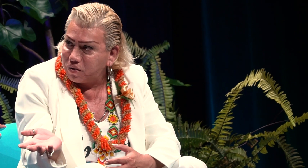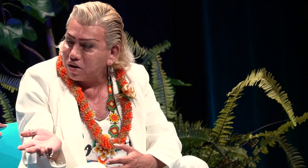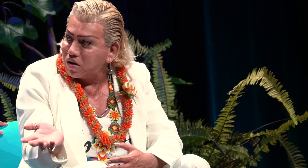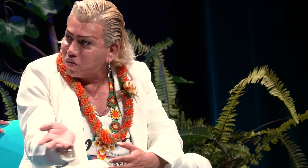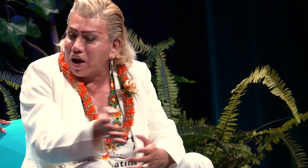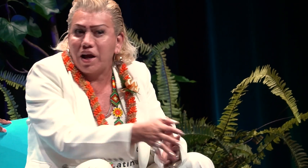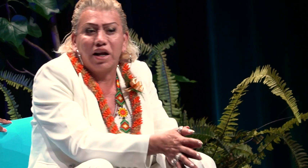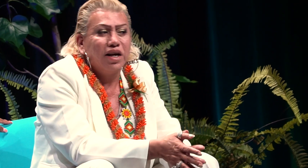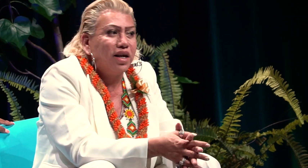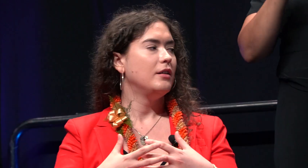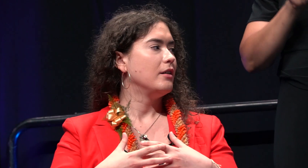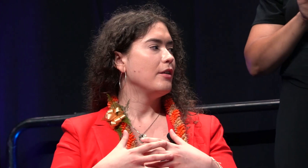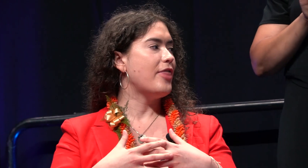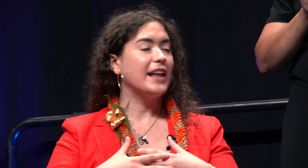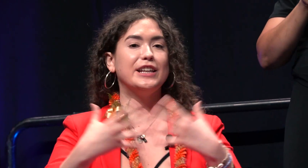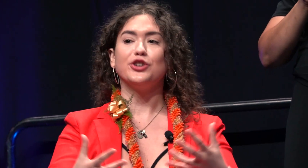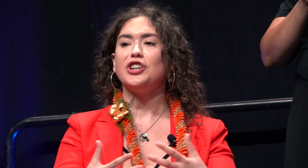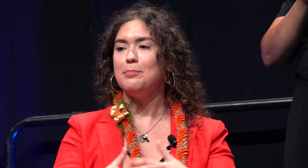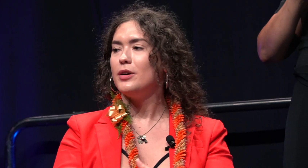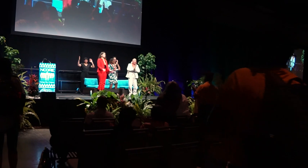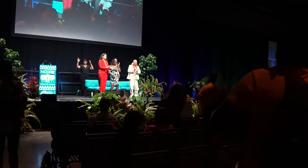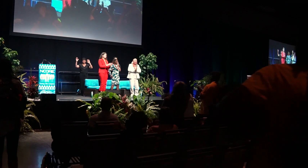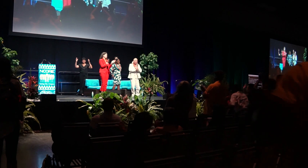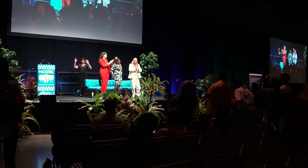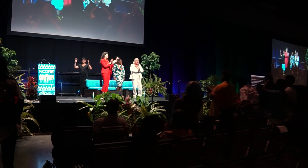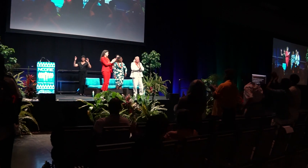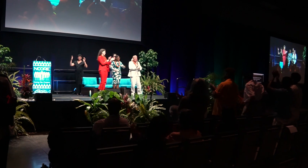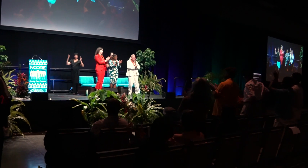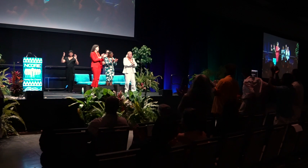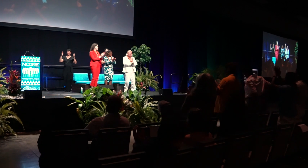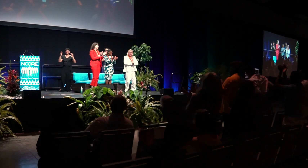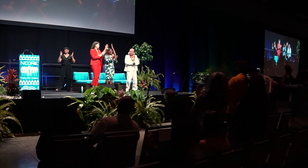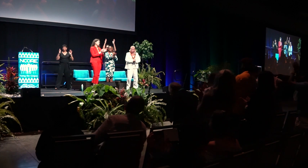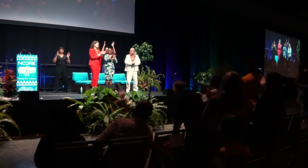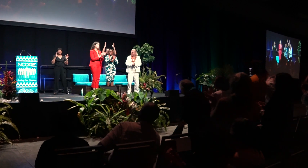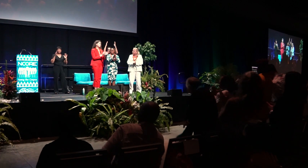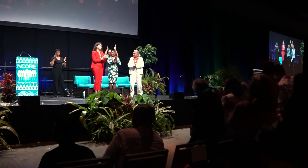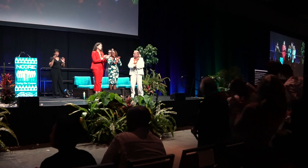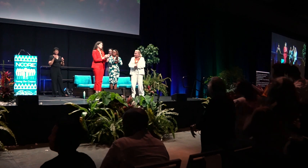From the mountain to the ocean, from the windward to the leeward side.